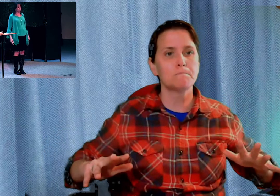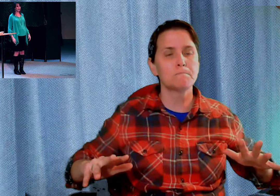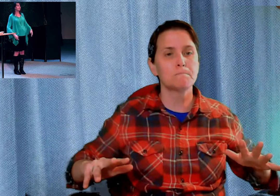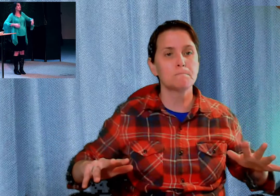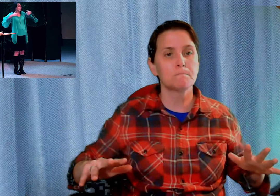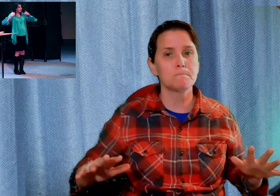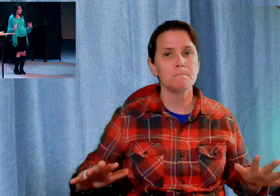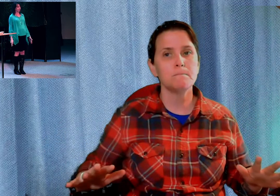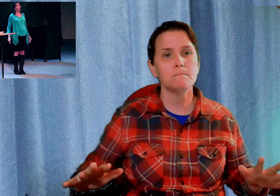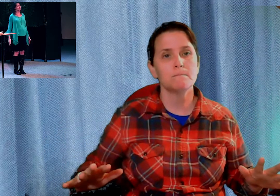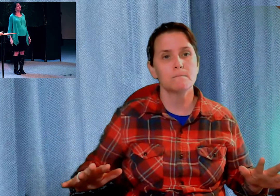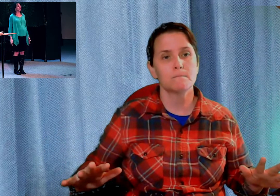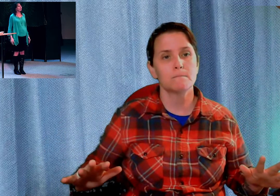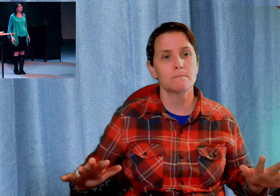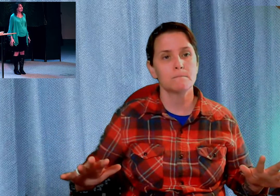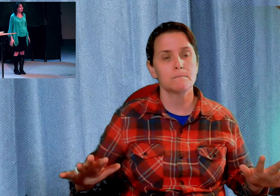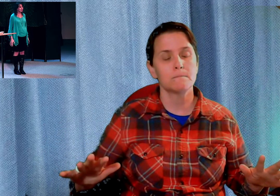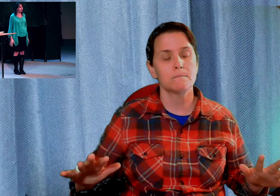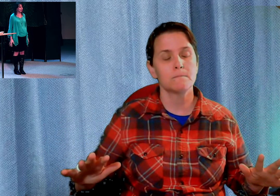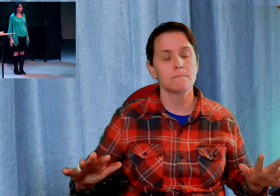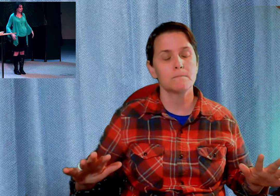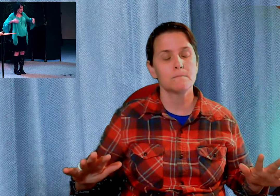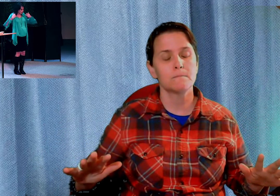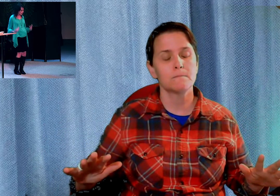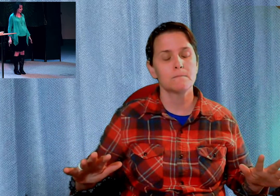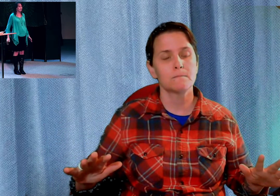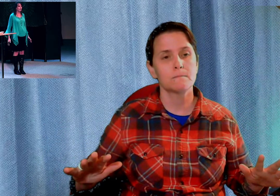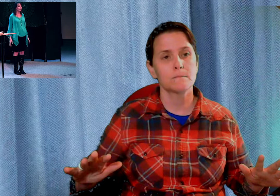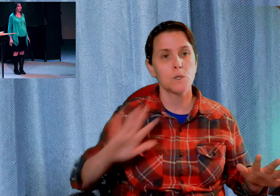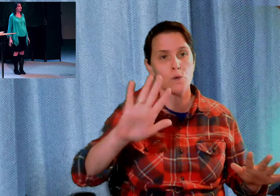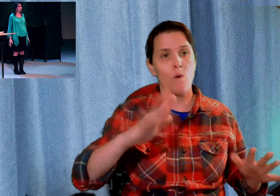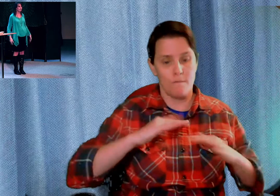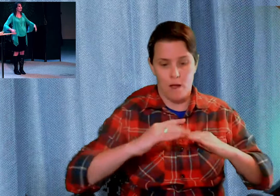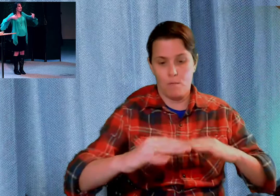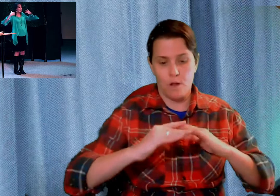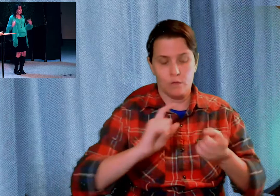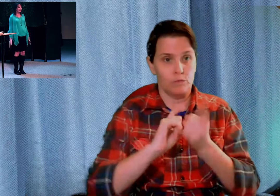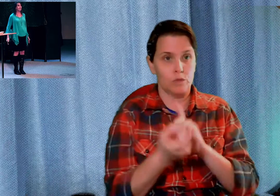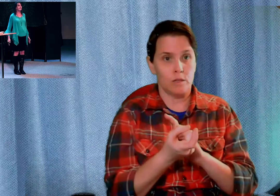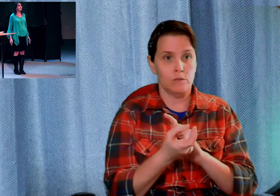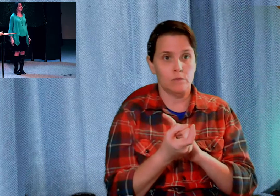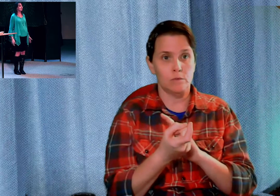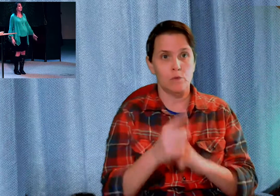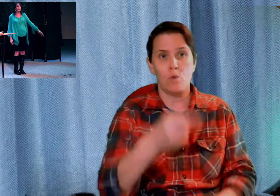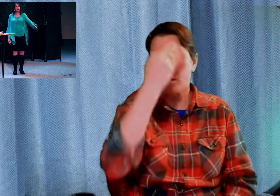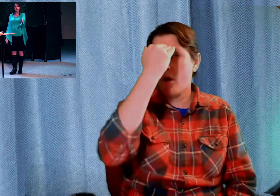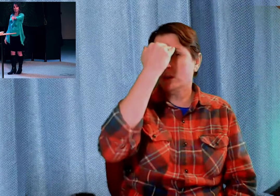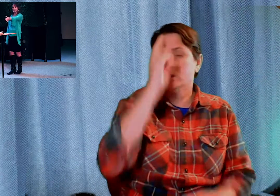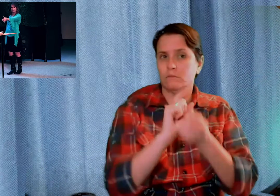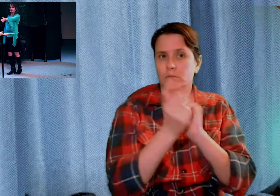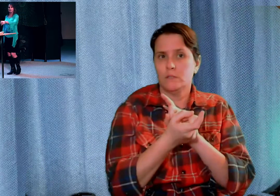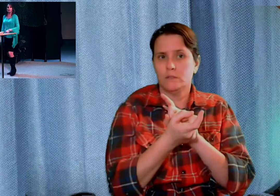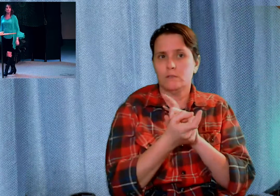physically drop it. Just drop it. Change your vibration. Change your consciousness. That simply. And